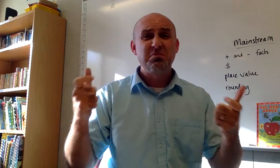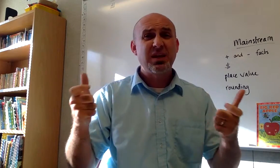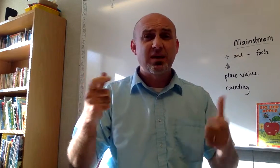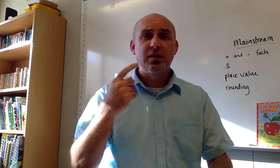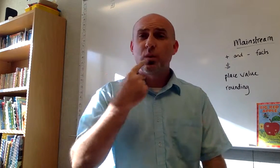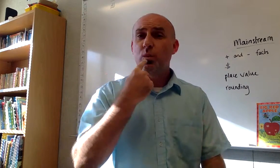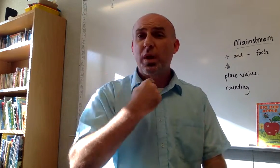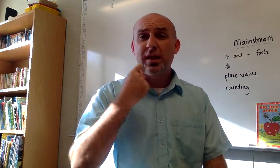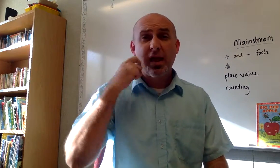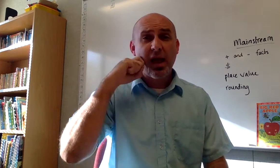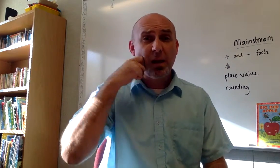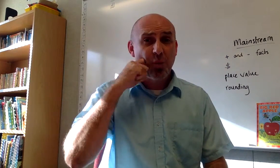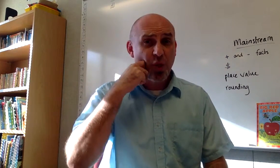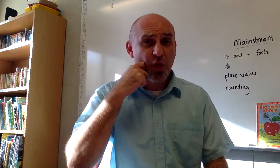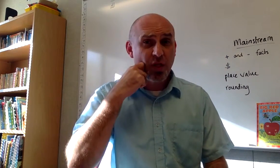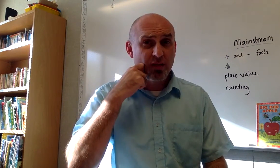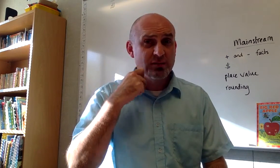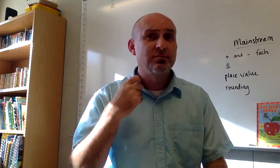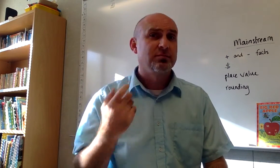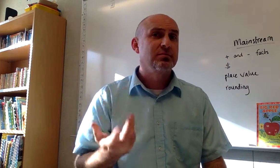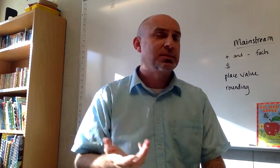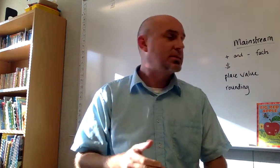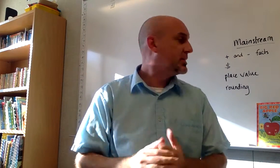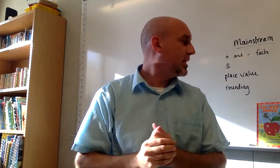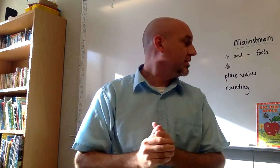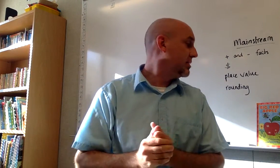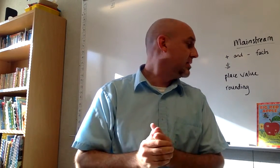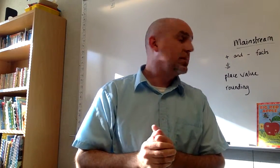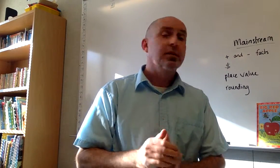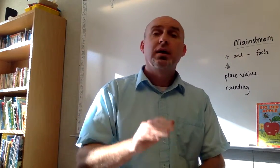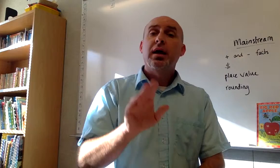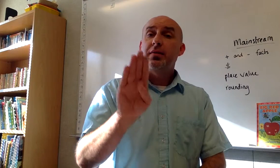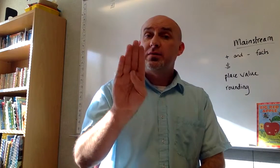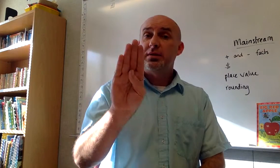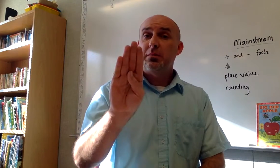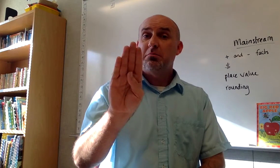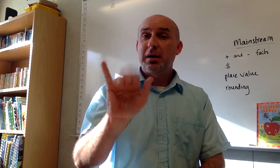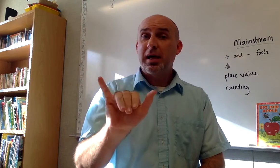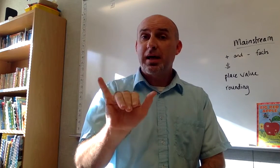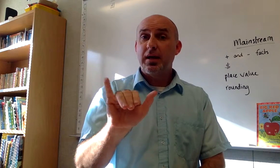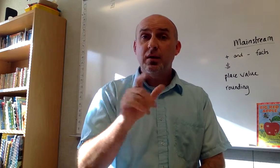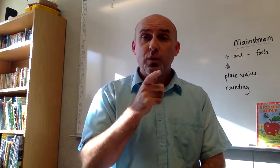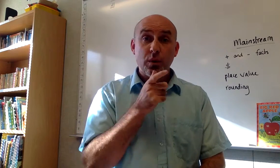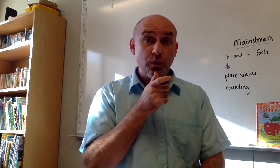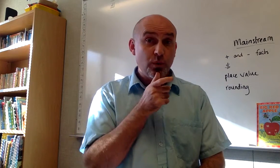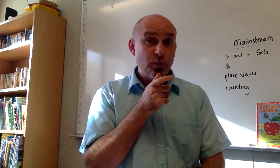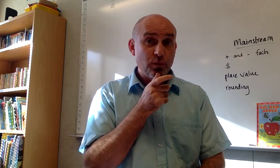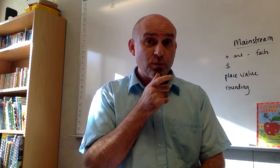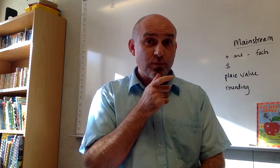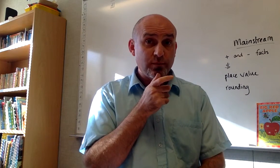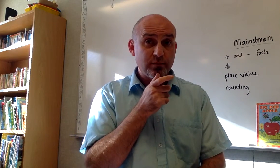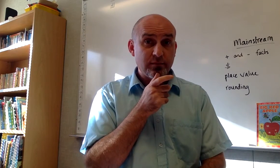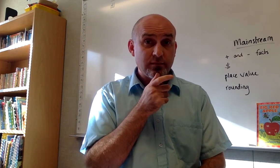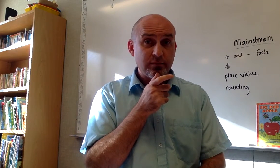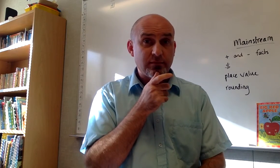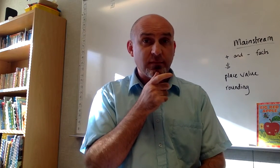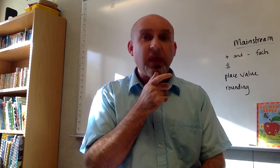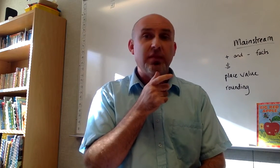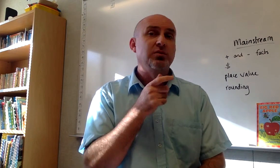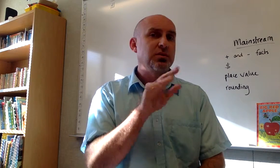big red apple. That's the title. And then you say by who? And then you spell